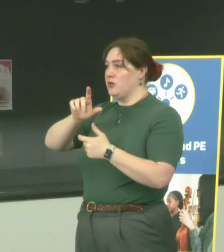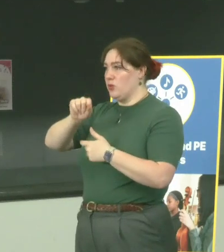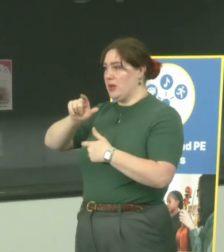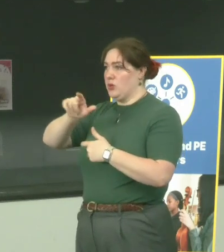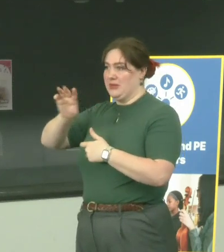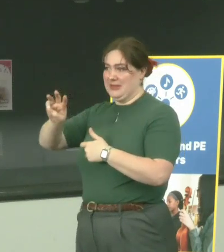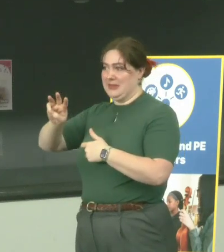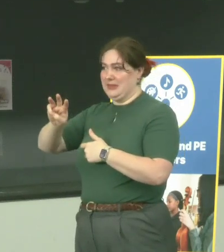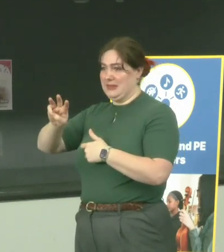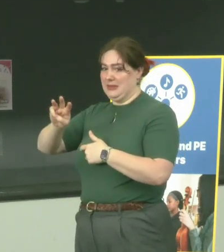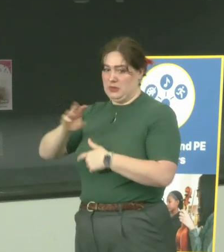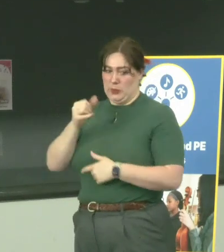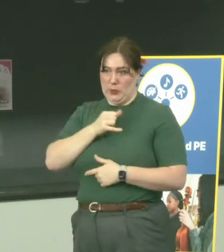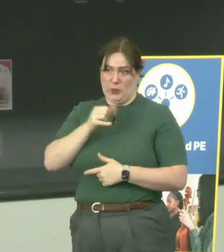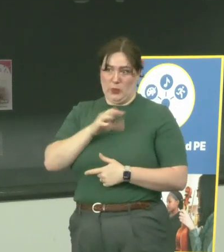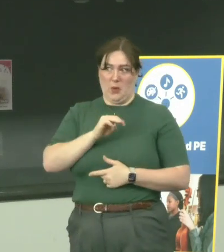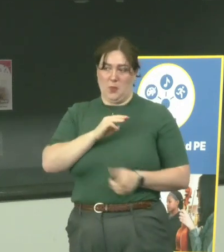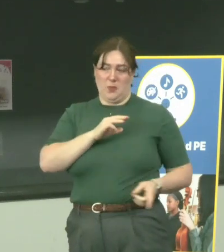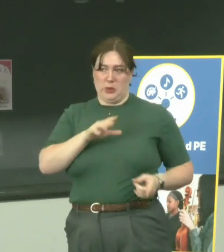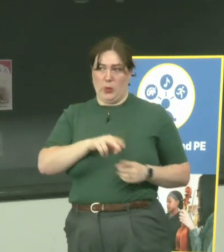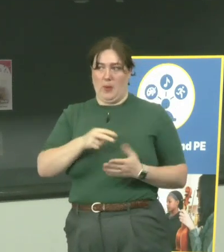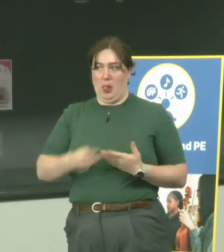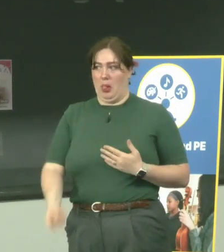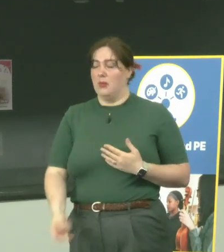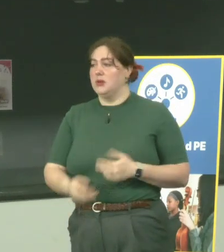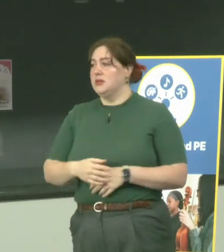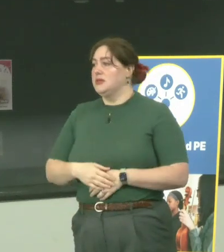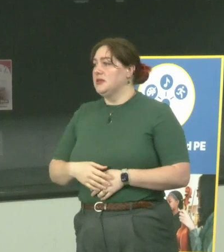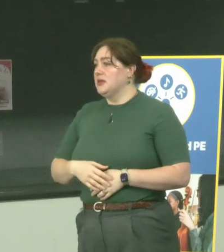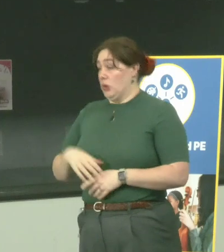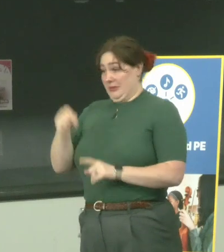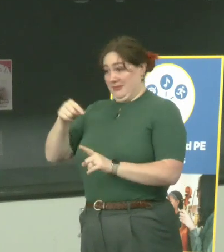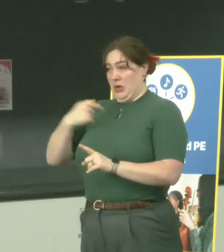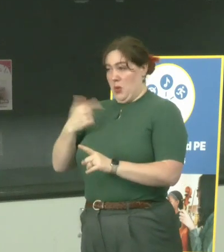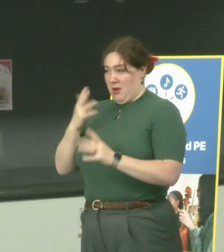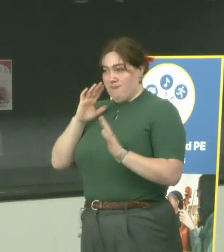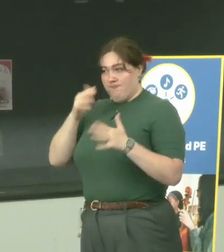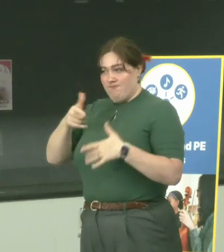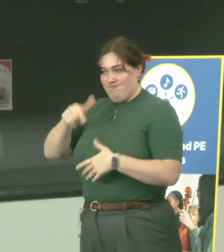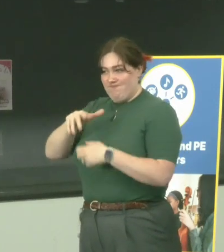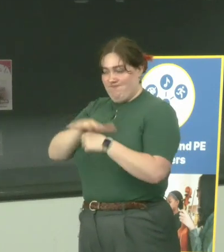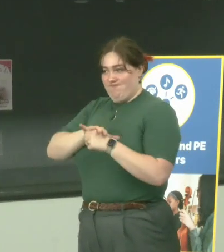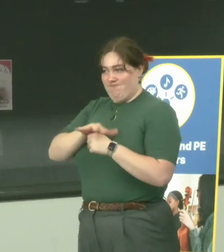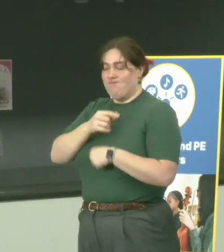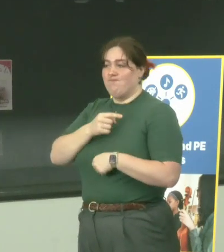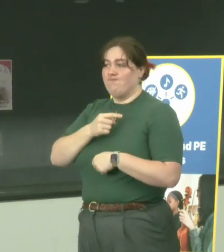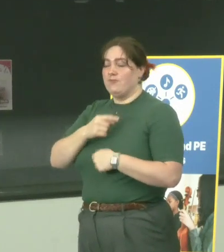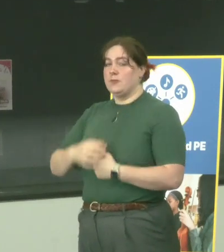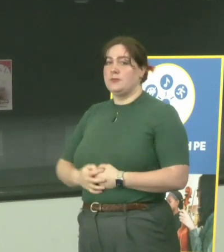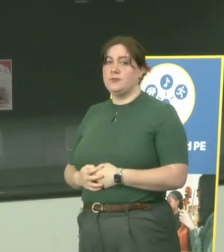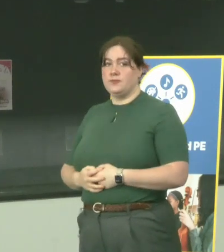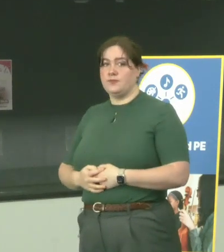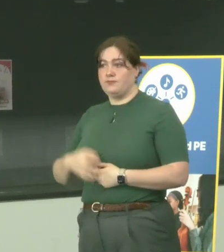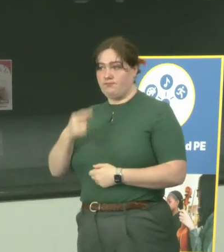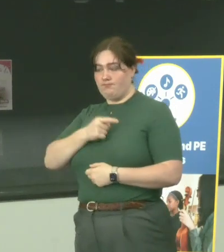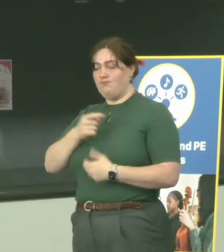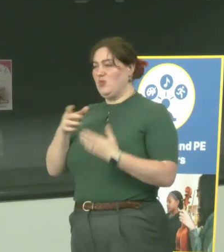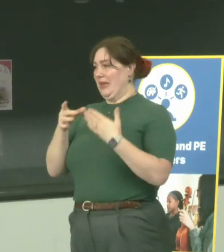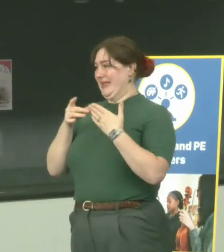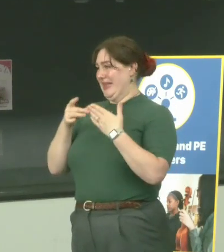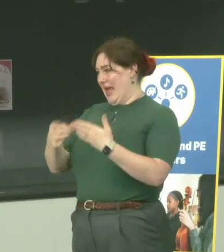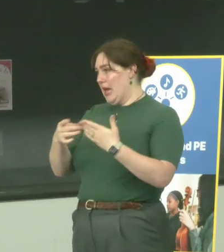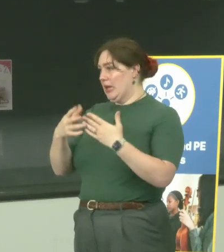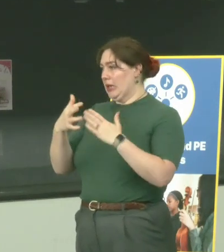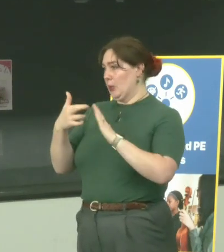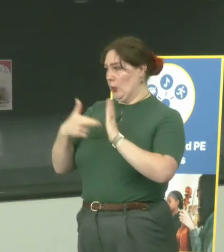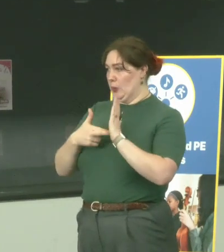this is a area what I want to focus on These are the guiding principles. This is